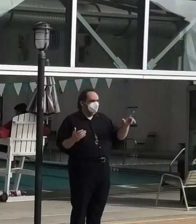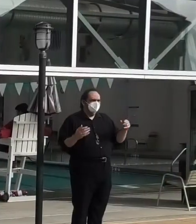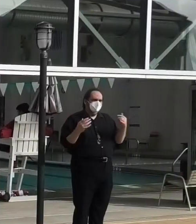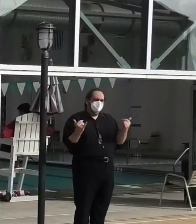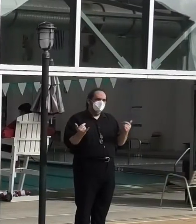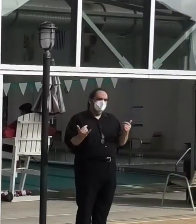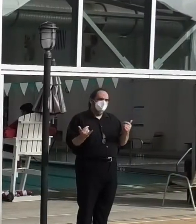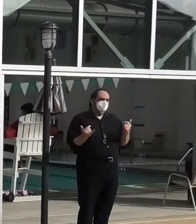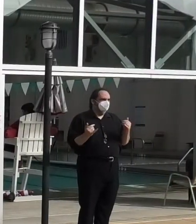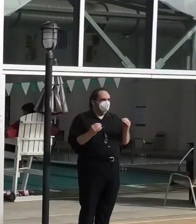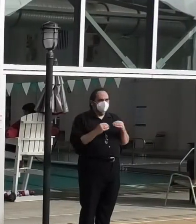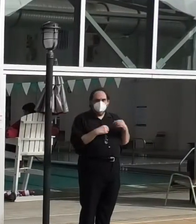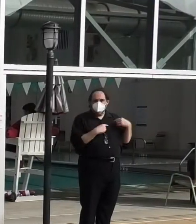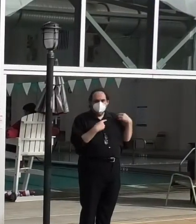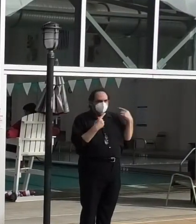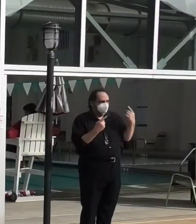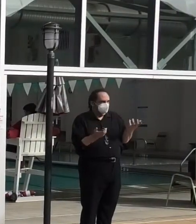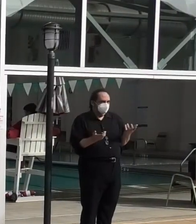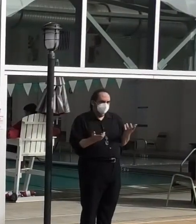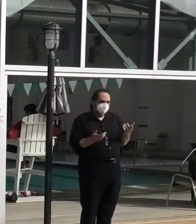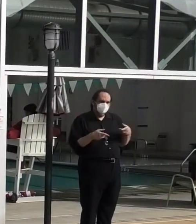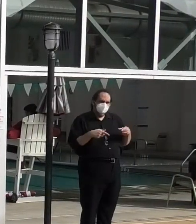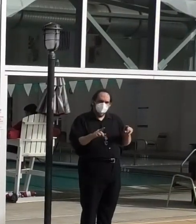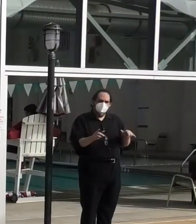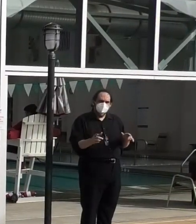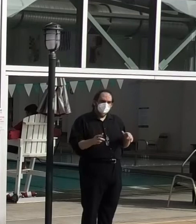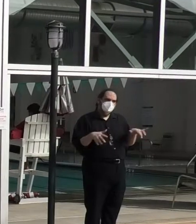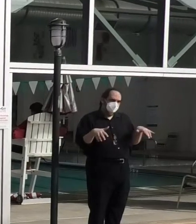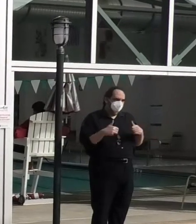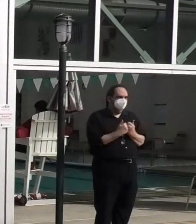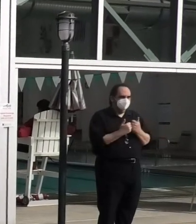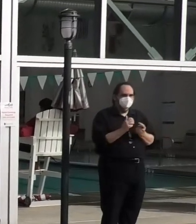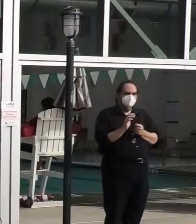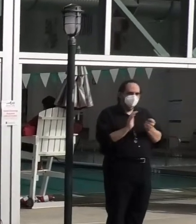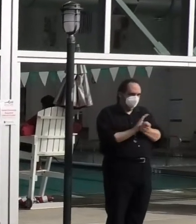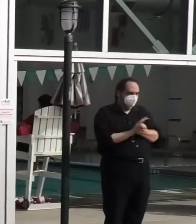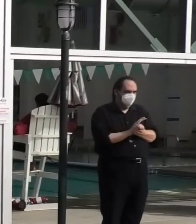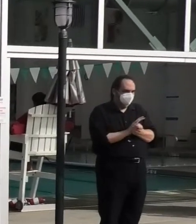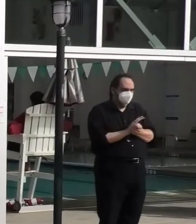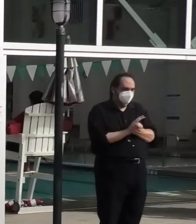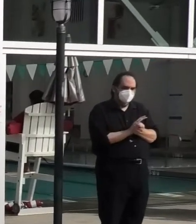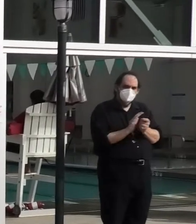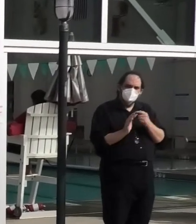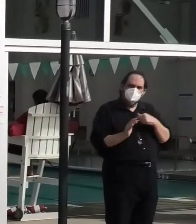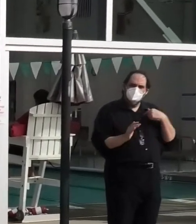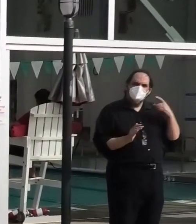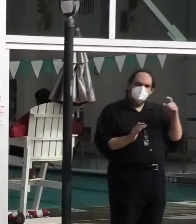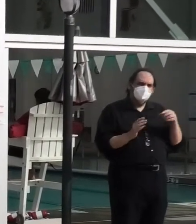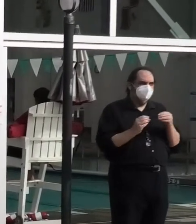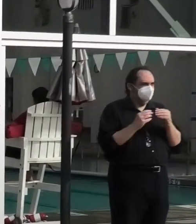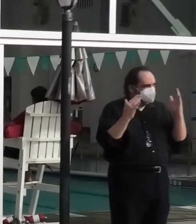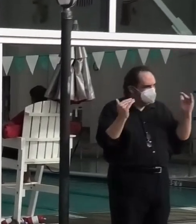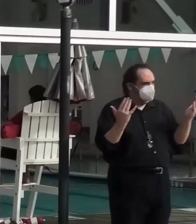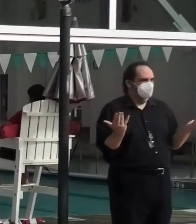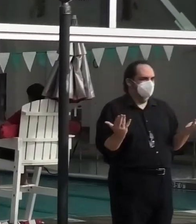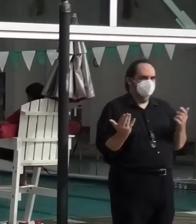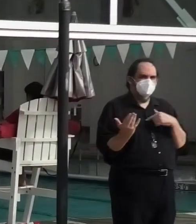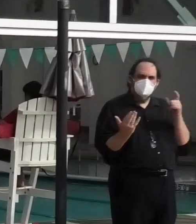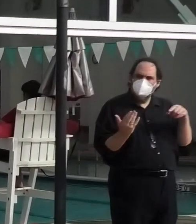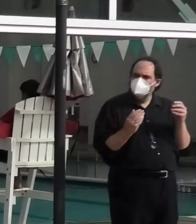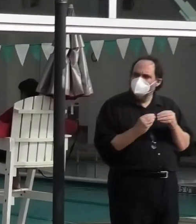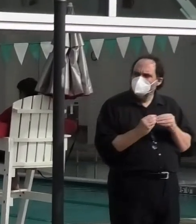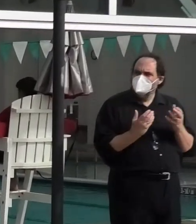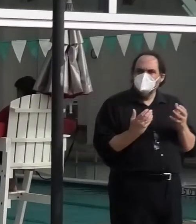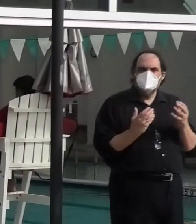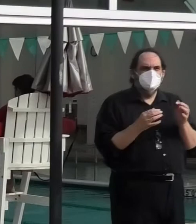Now more than ever, during these challenging times, we need more hope. We need